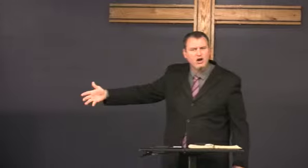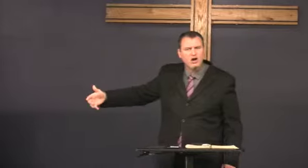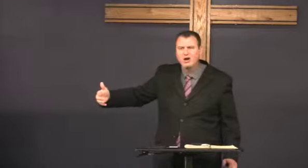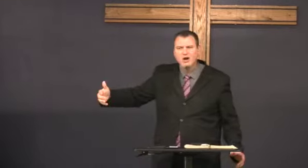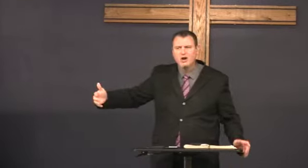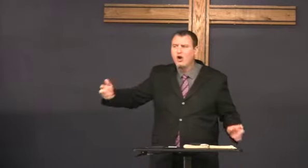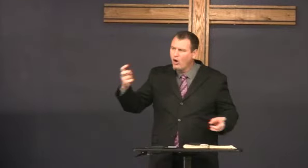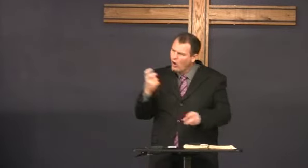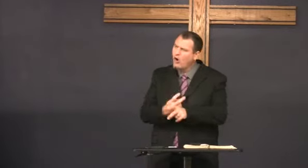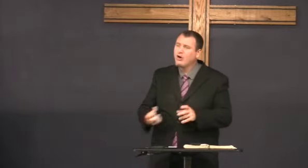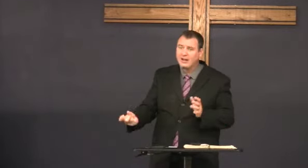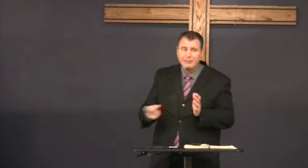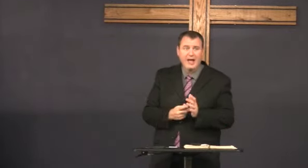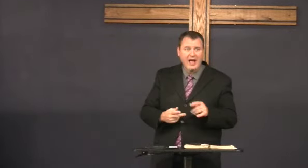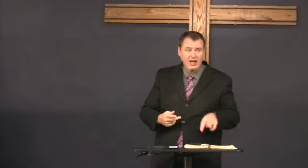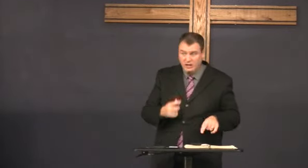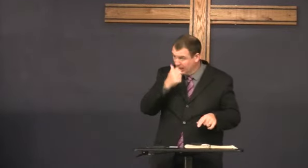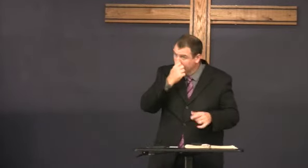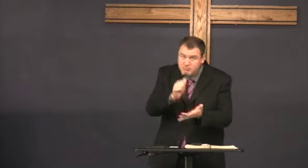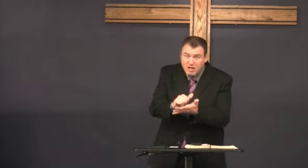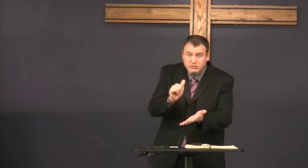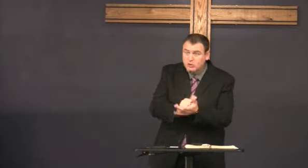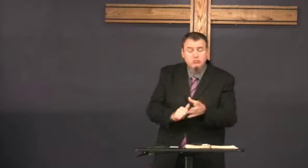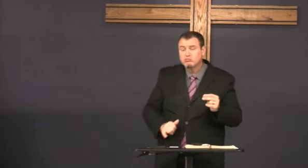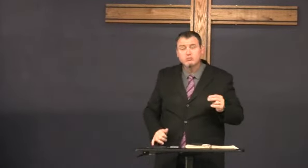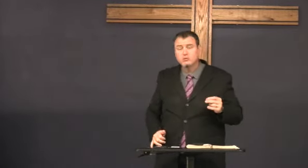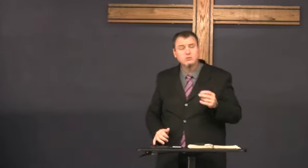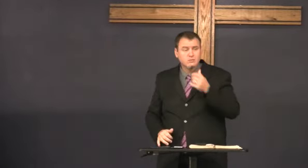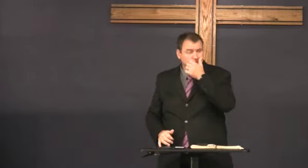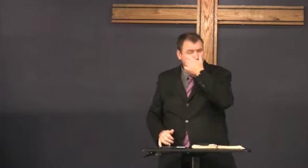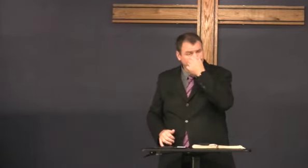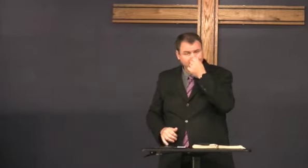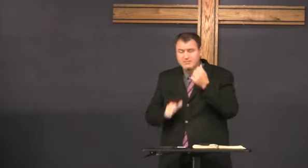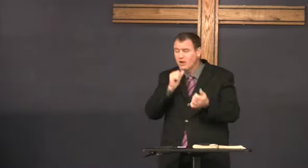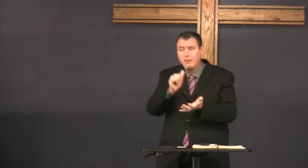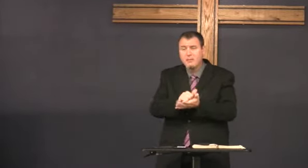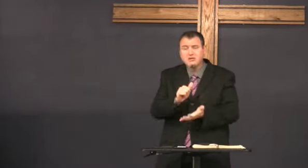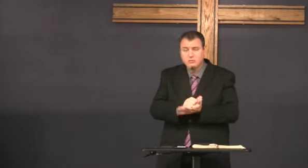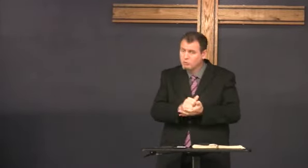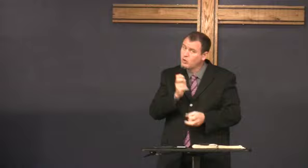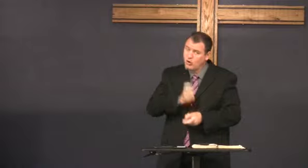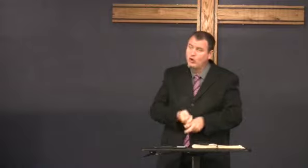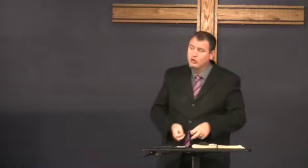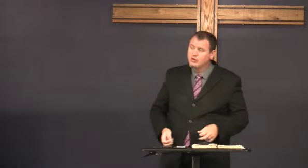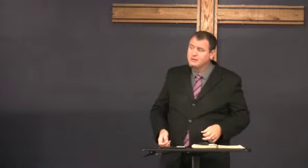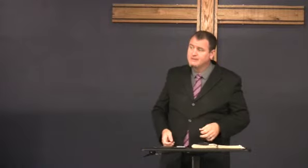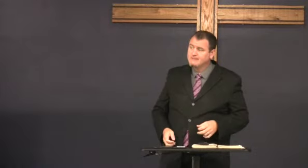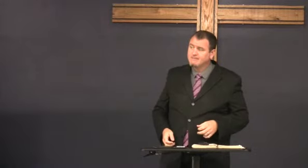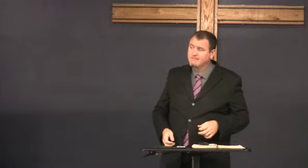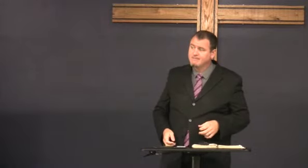And look how far astray you've gone. And it's hard to come back. Not impossible, but it's